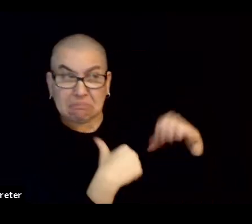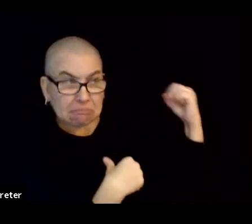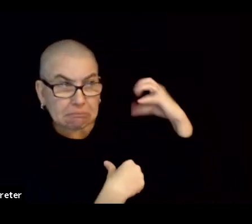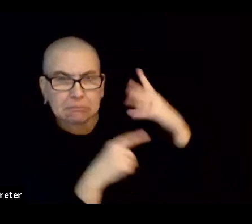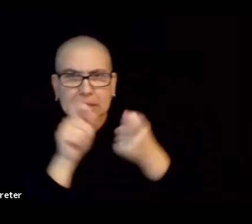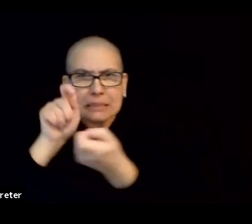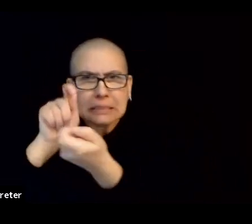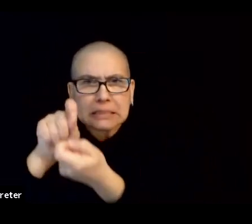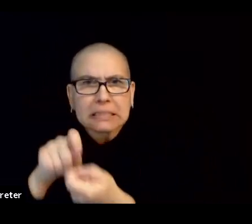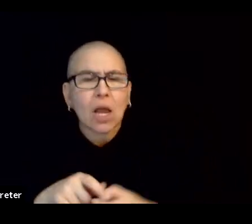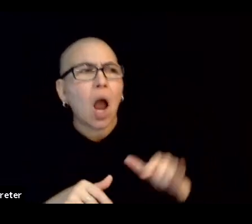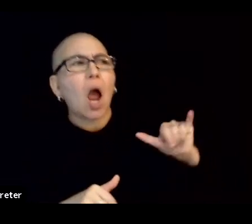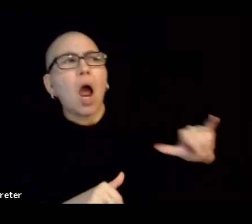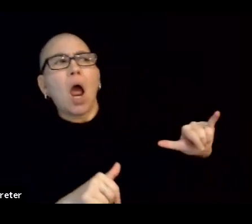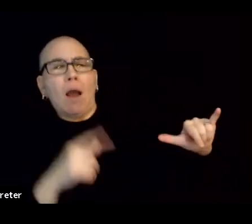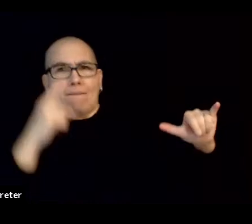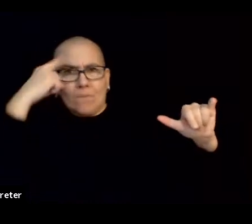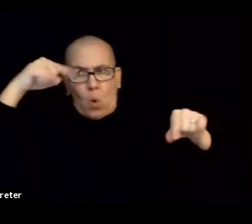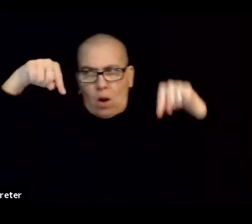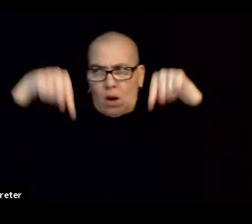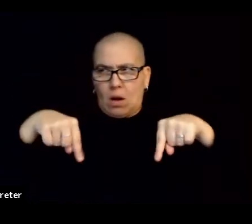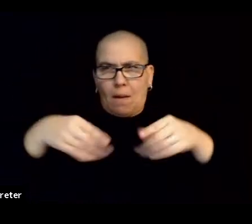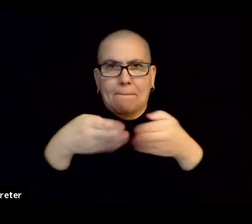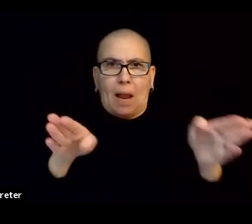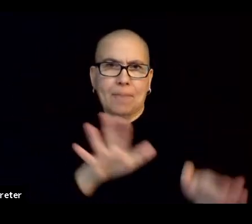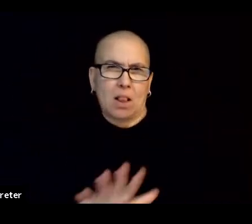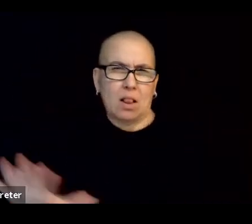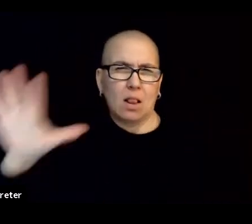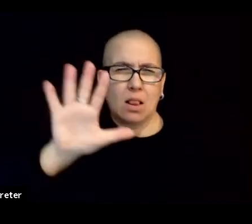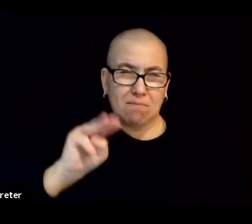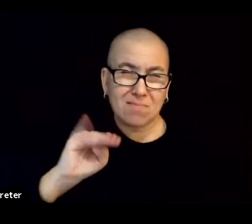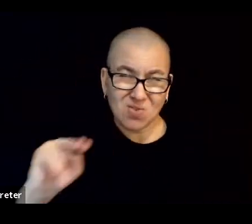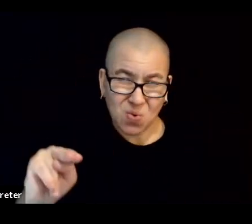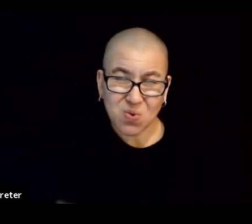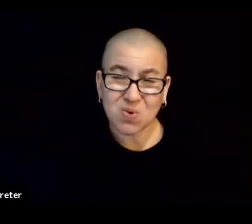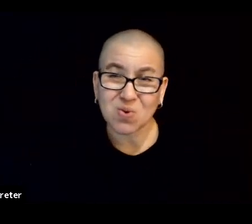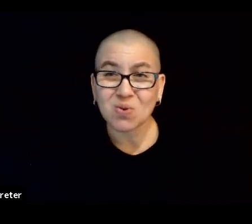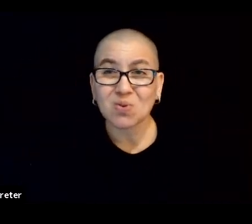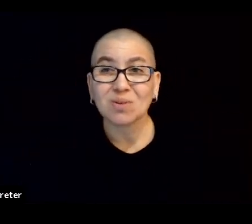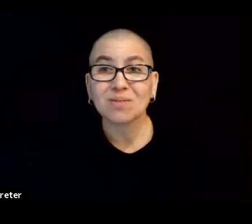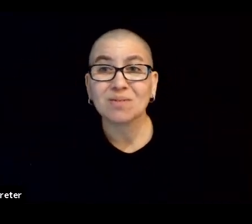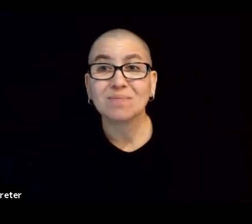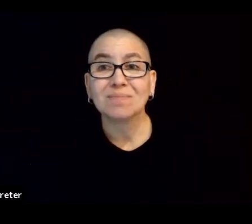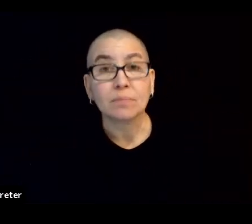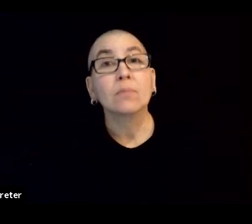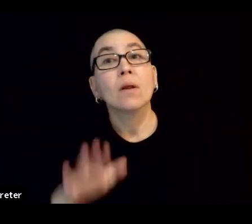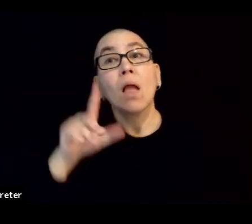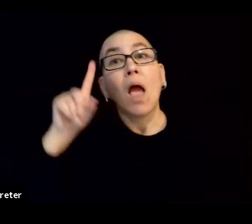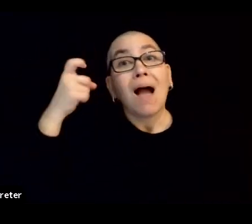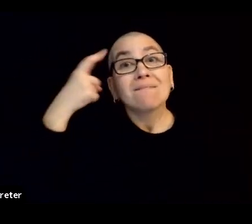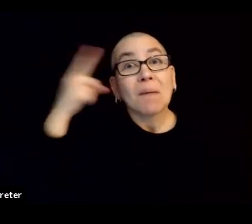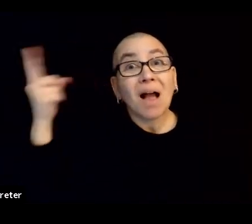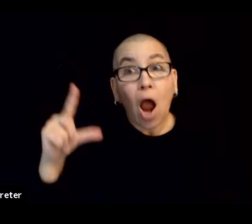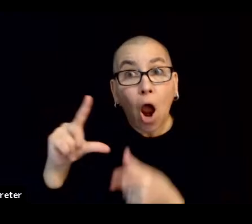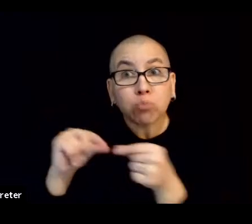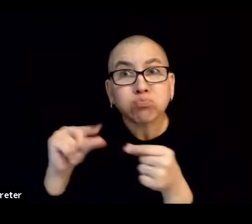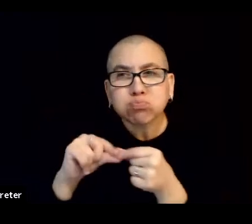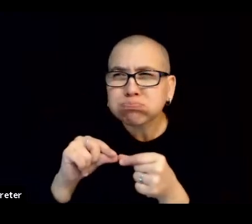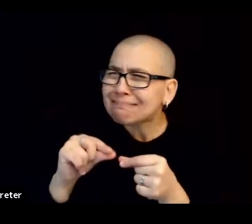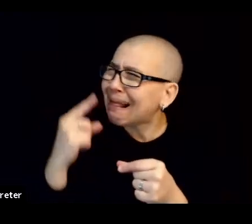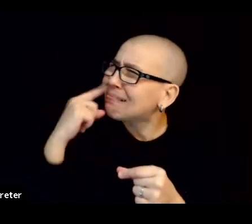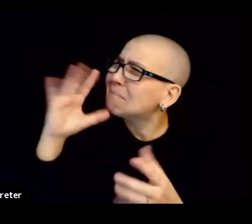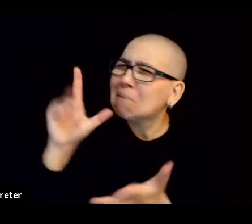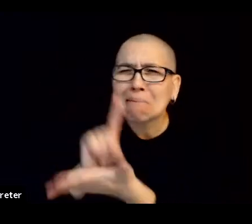federal prioritization guidelines. But as the governor said, in the last few days of last week, we saw